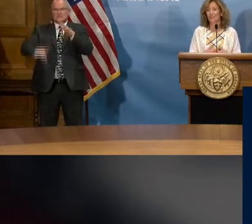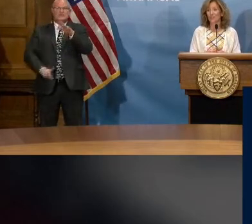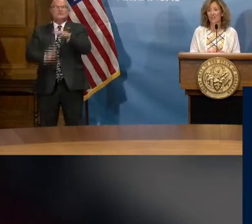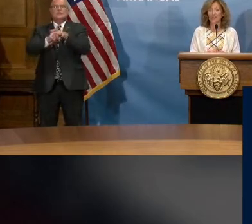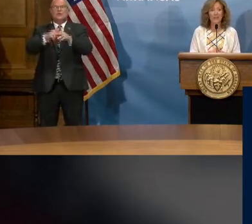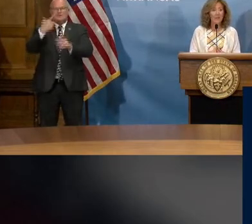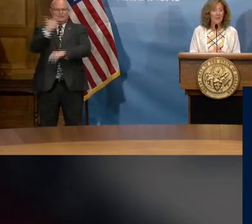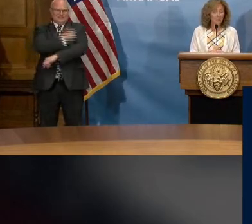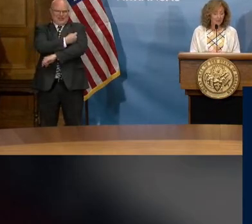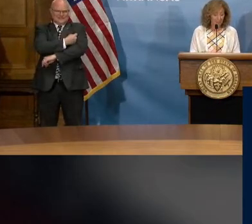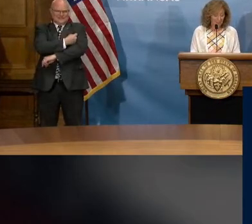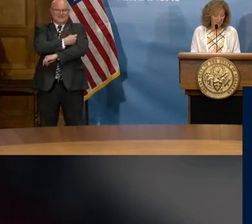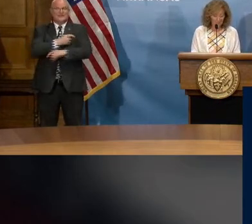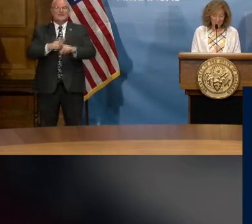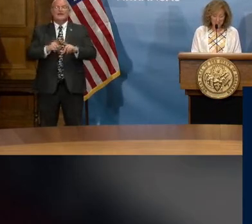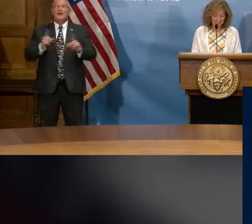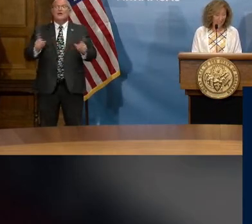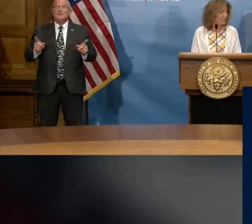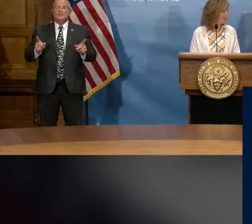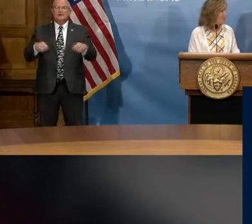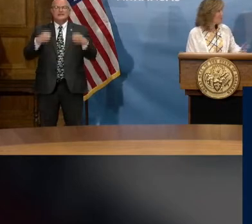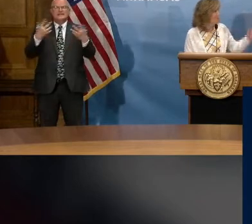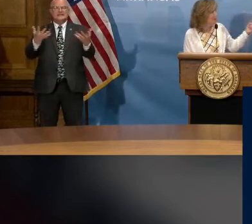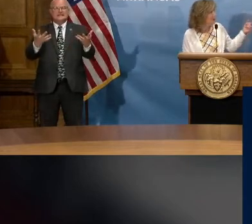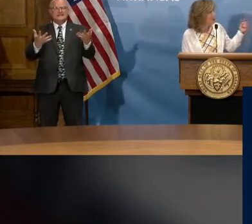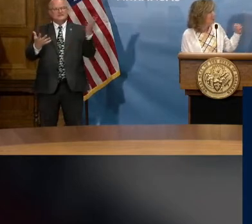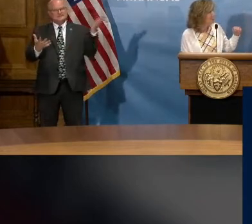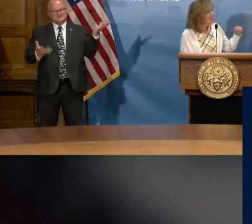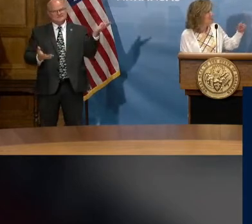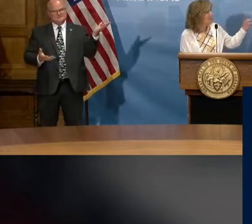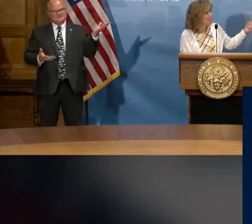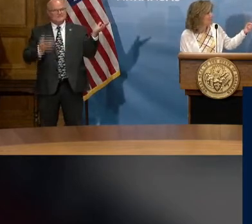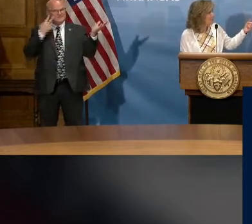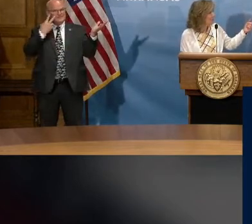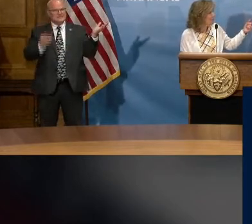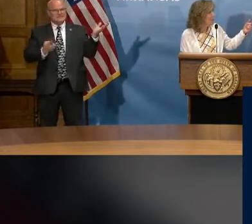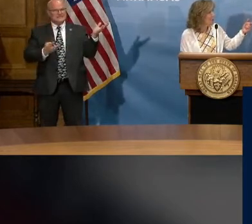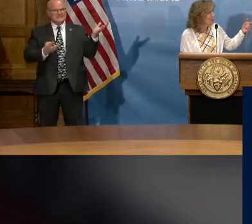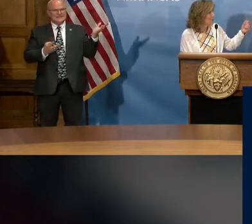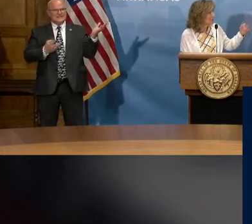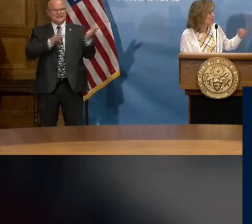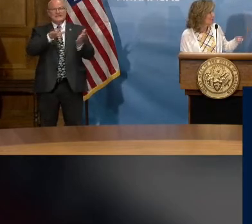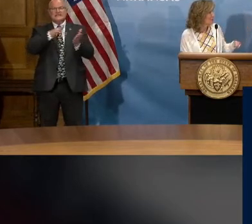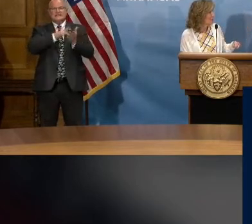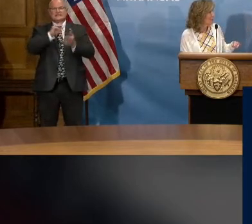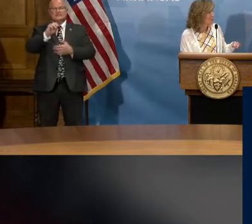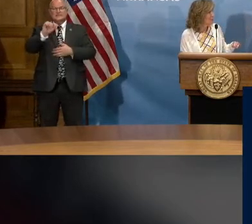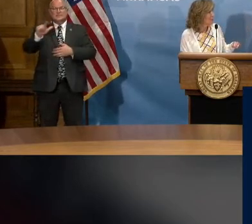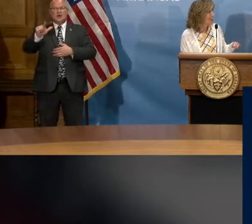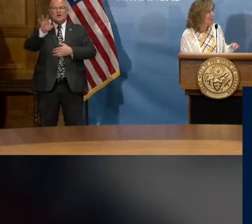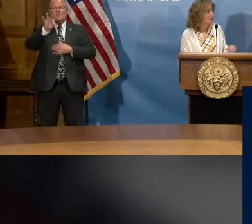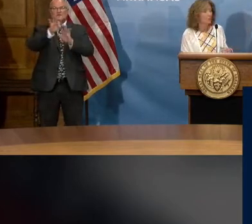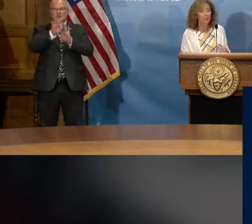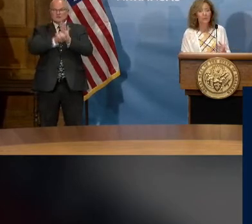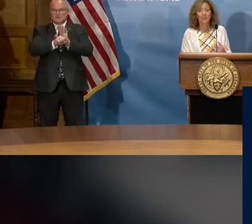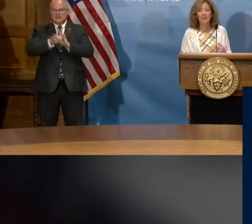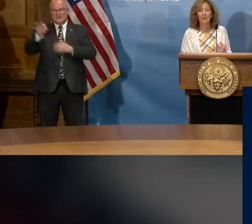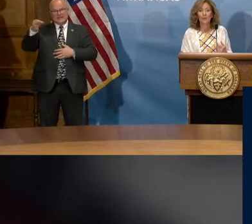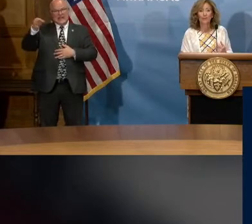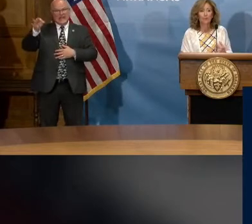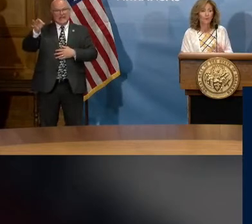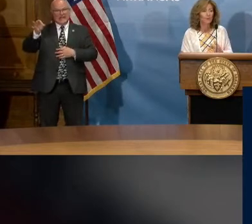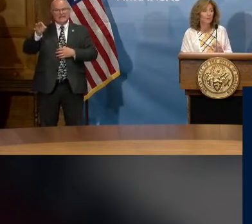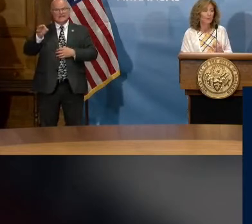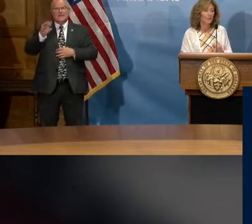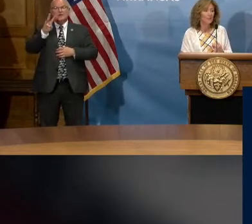somewhere for a shot. But just to give you, you can see we'll be at Central Mall in Fort Smith on the 9th. We'll be at